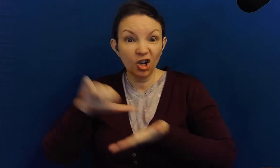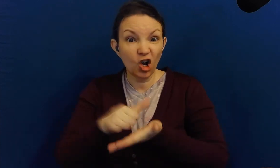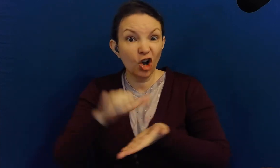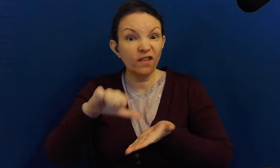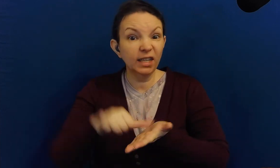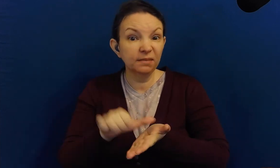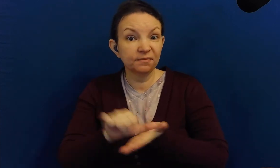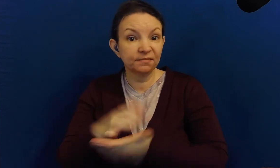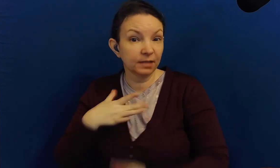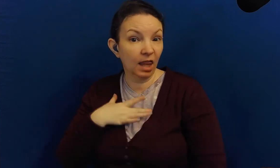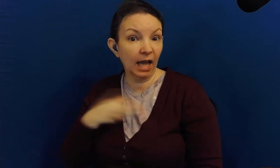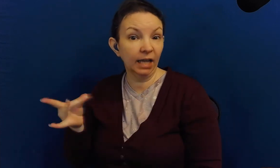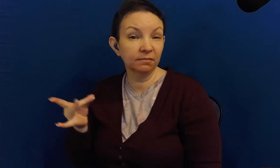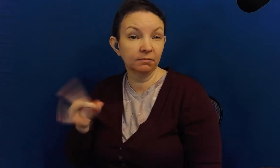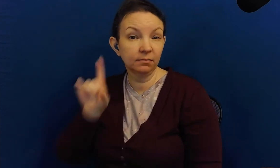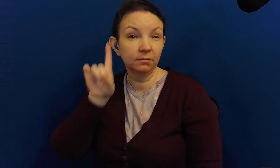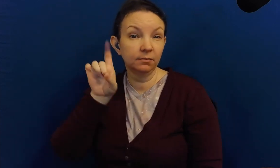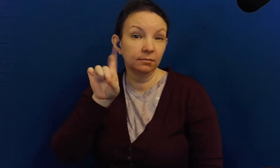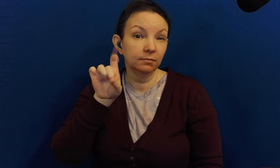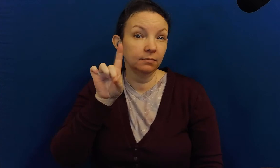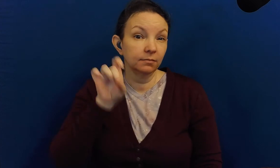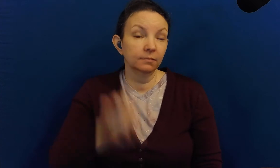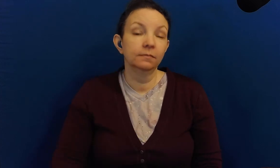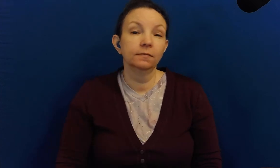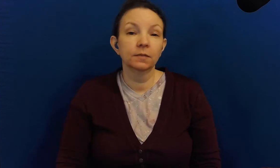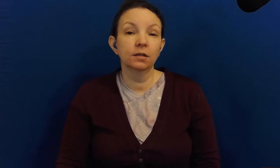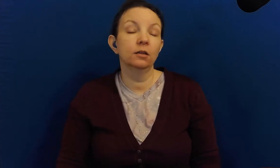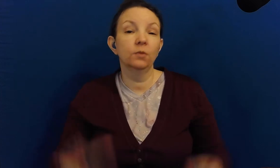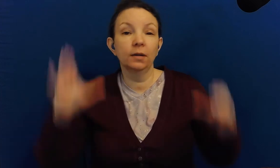carving, like. So this one,